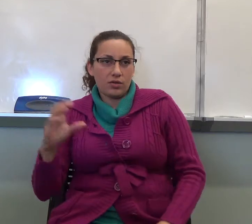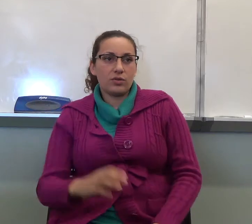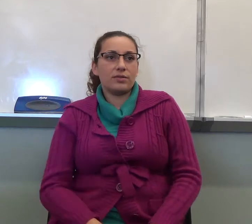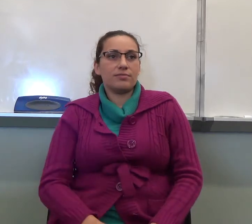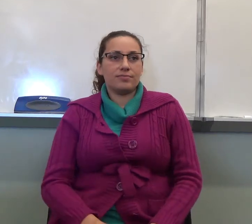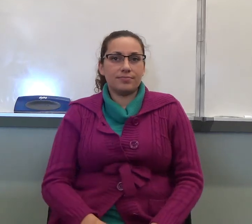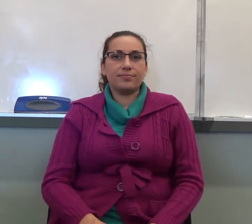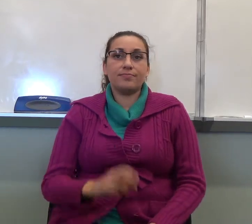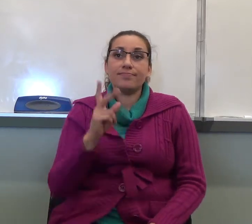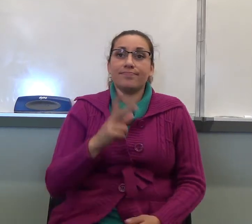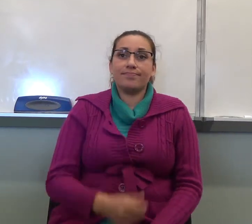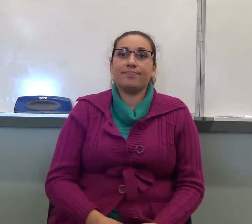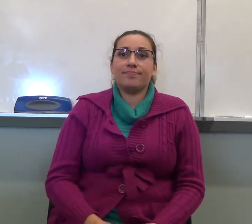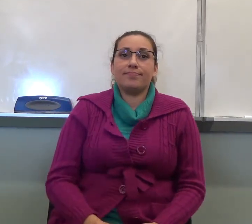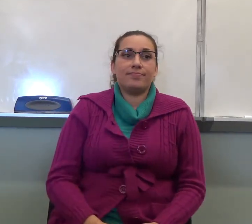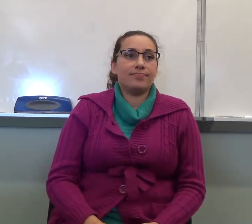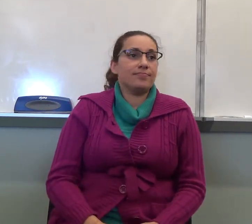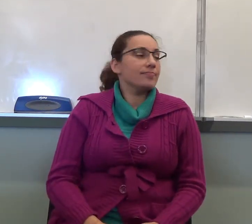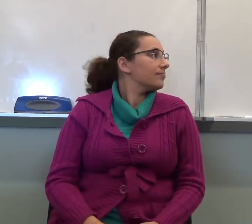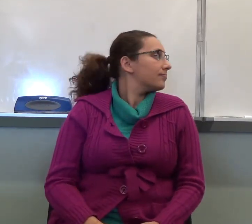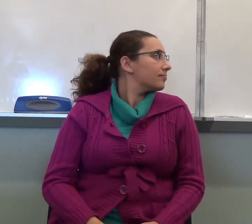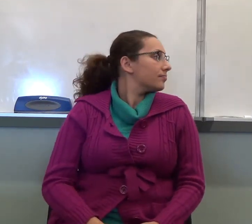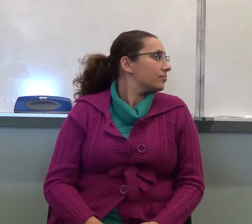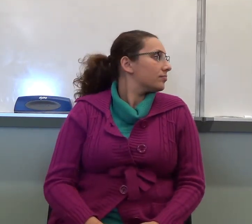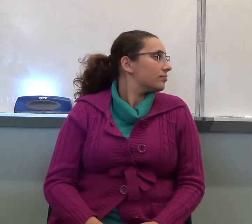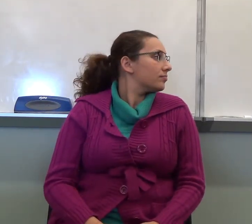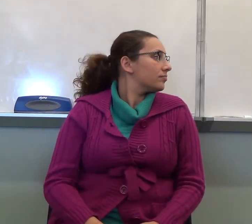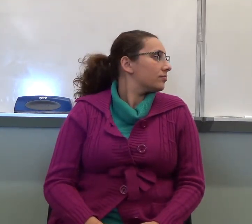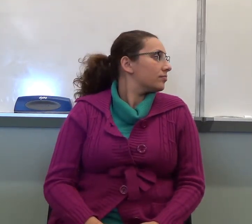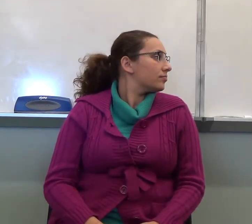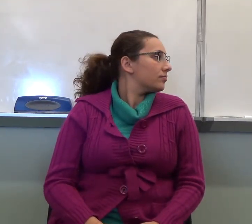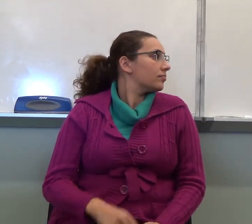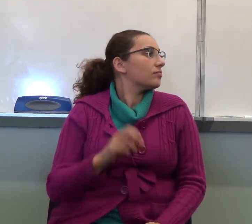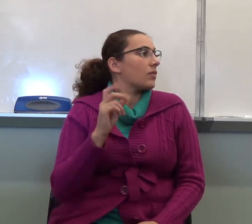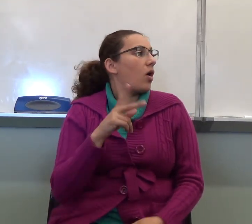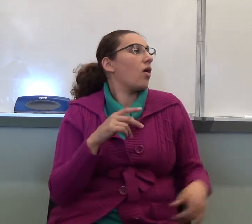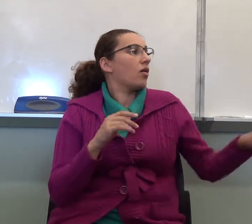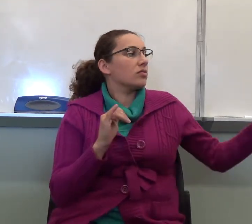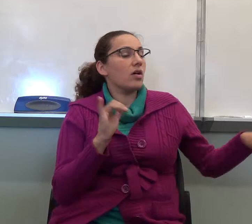let's say, we look as a 1. Yeah.